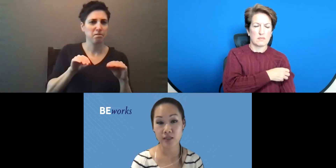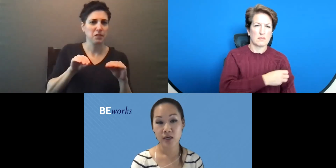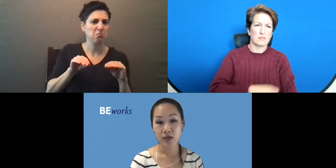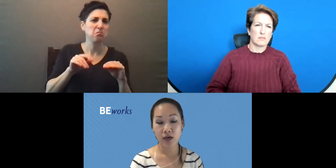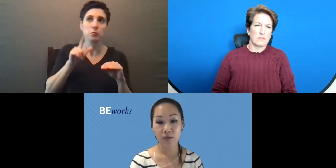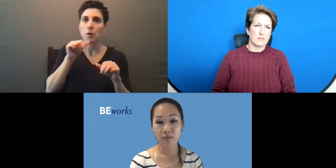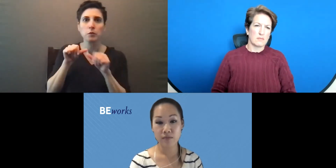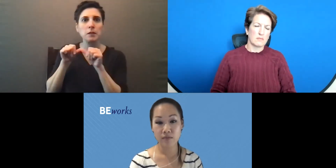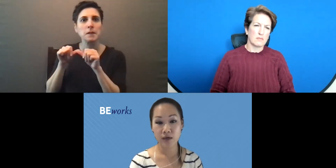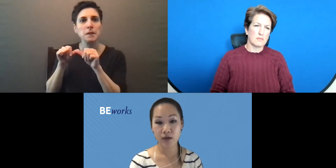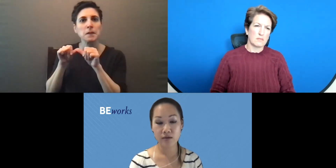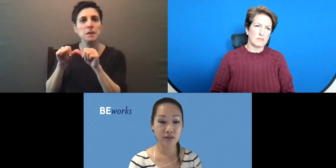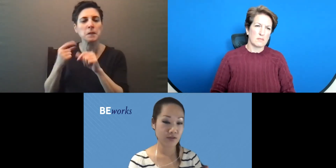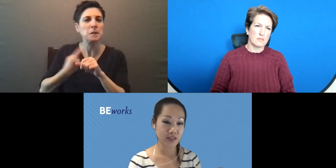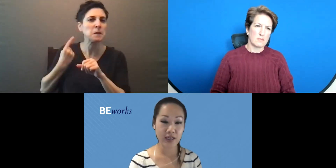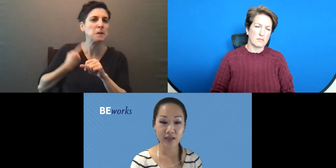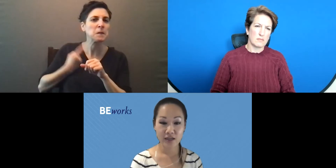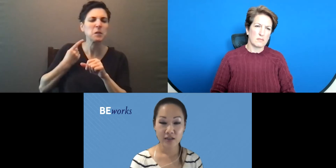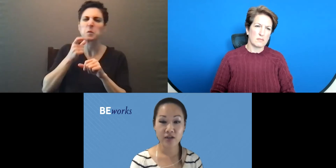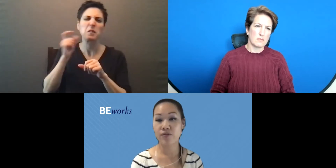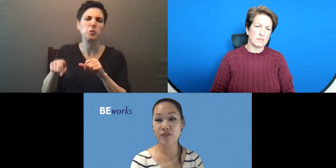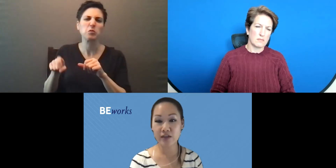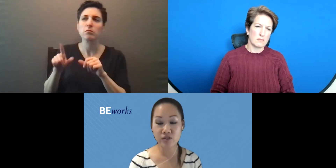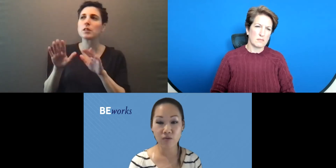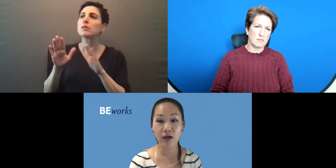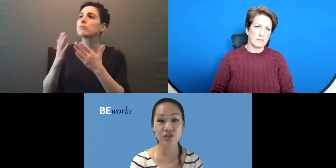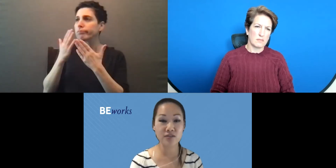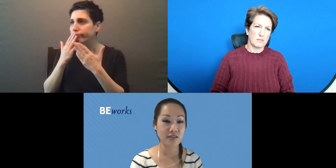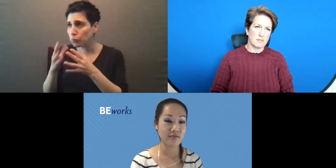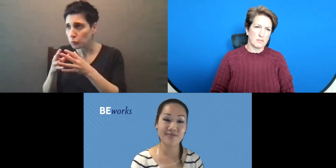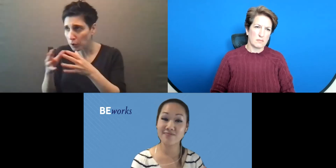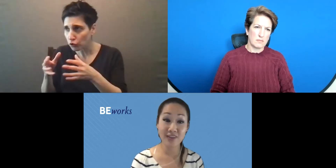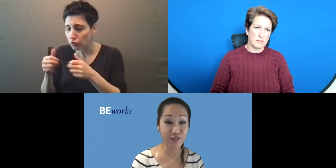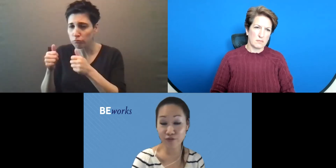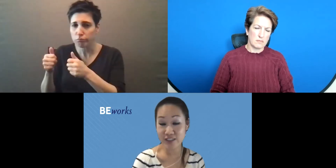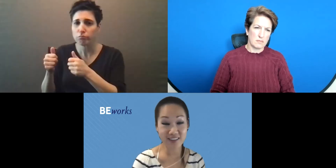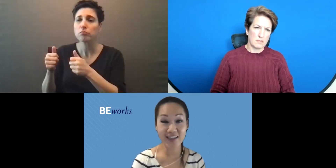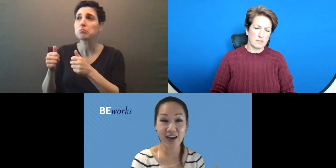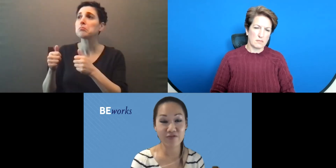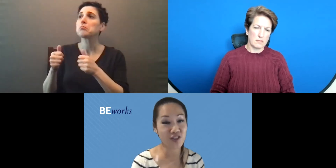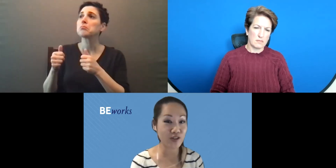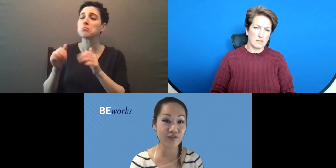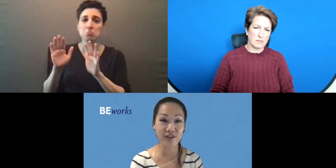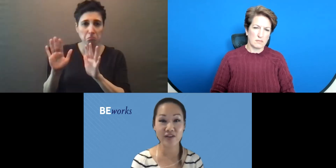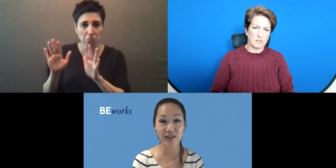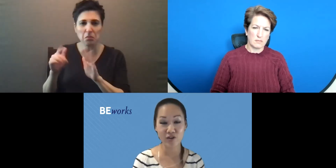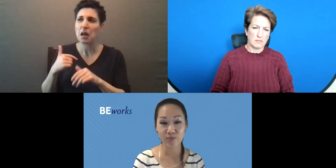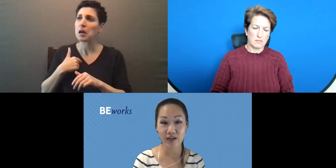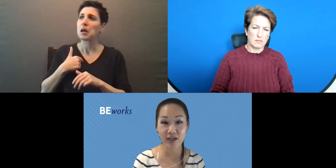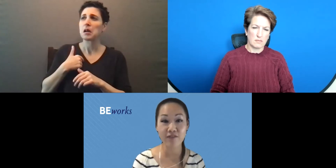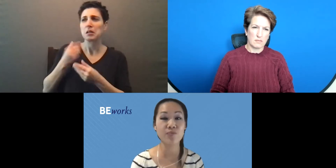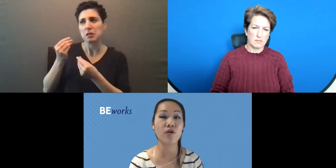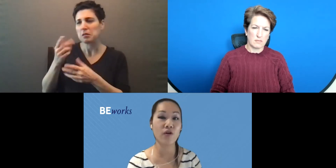right? You can say, thank you so much. Feel free to say that I'm starting to feel a little